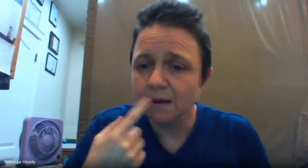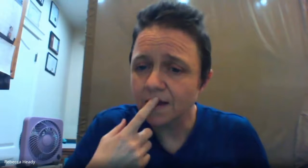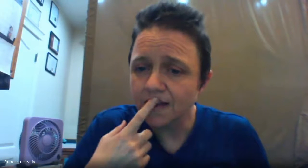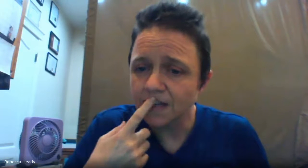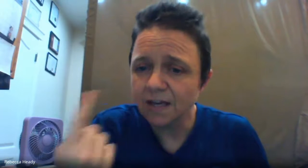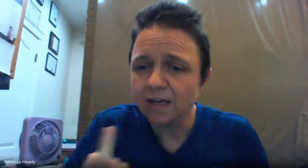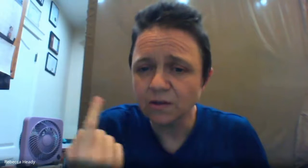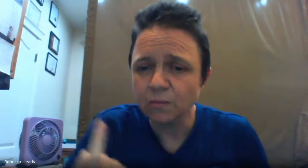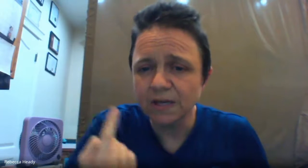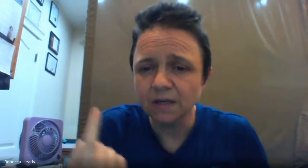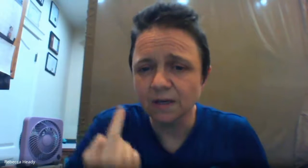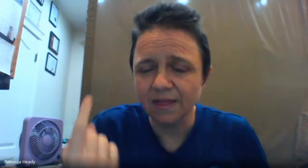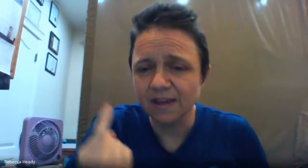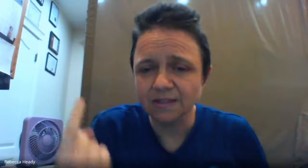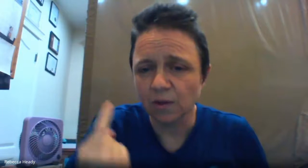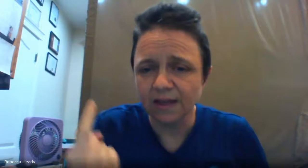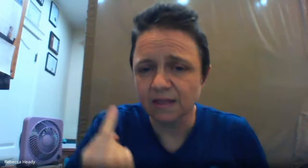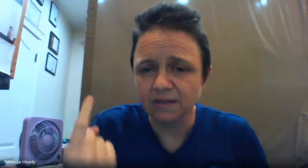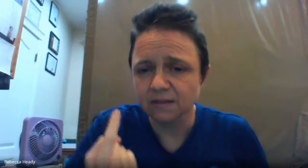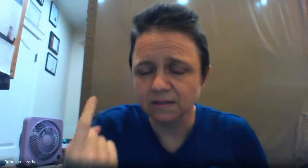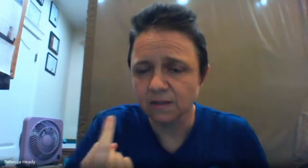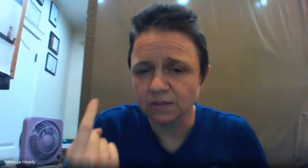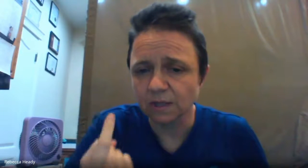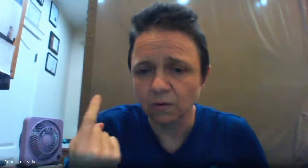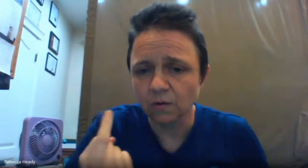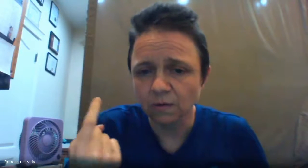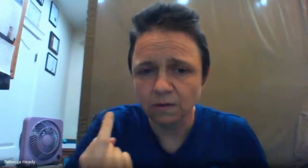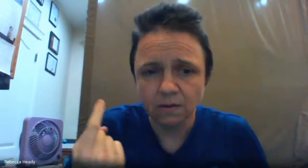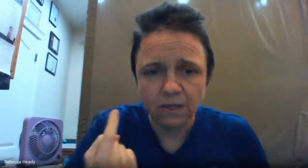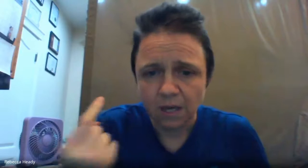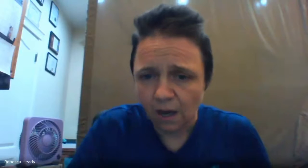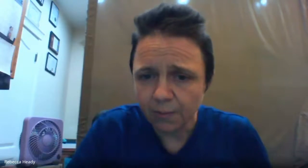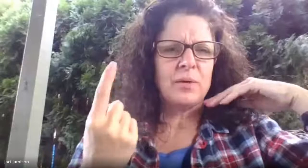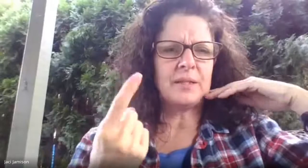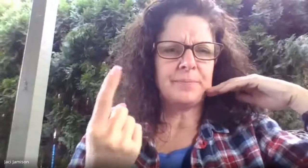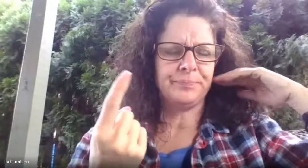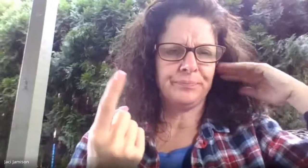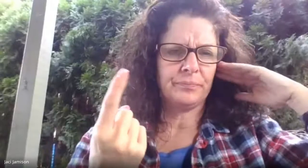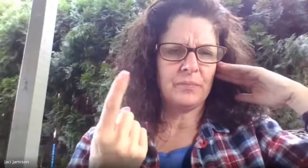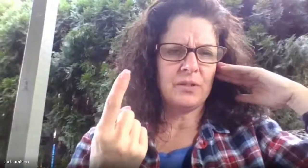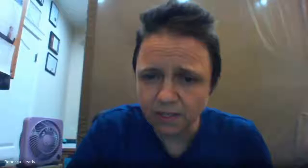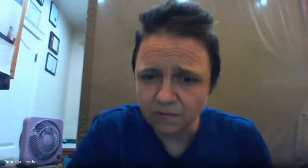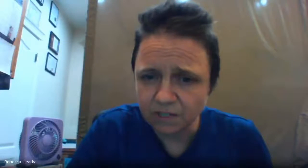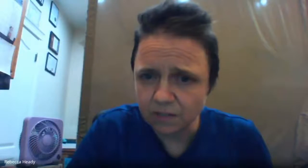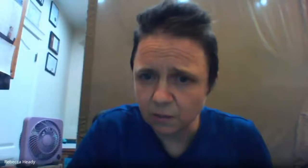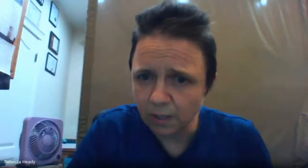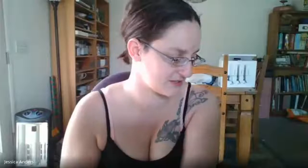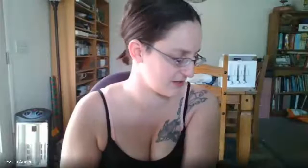It can also be, I think it's more like this. So single. I've seen it that way, yeah. Video instead of just on the video. That's what